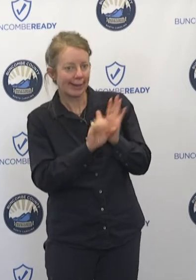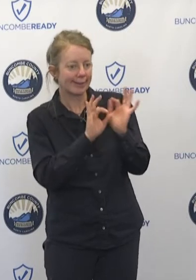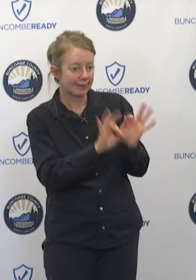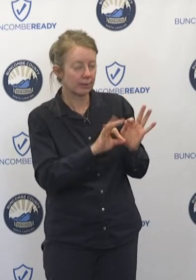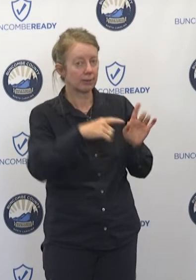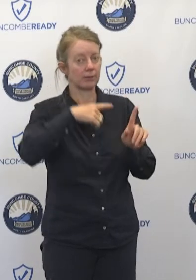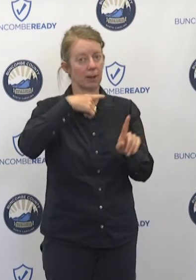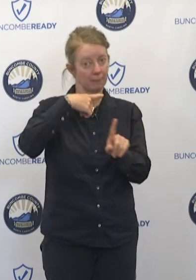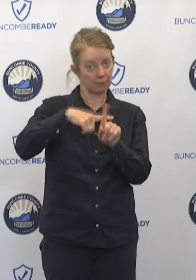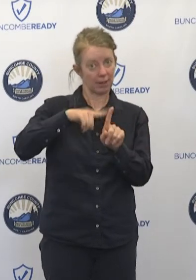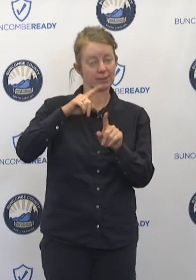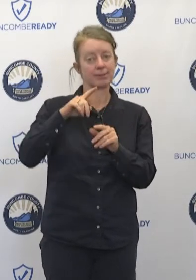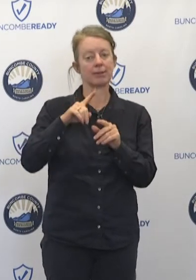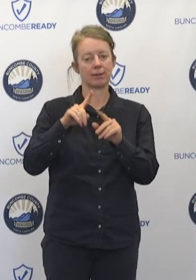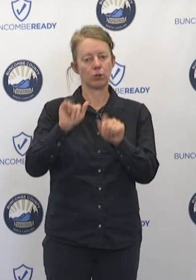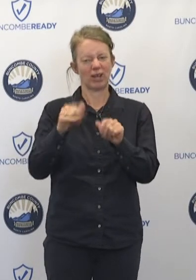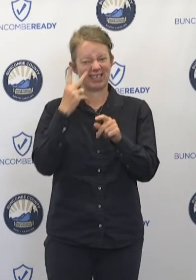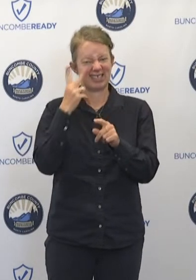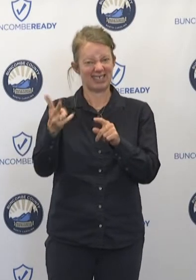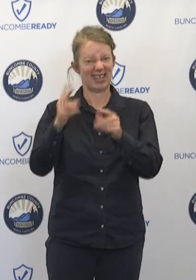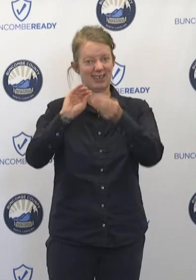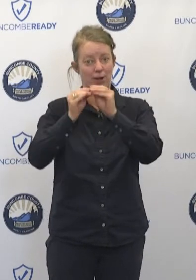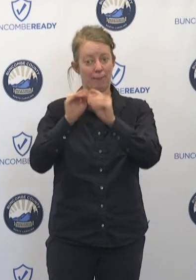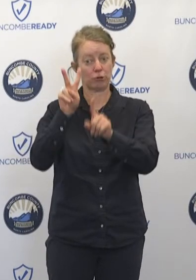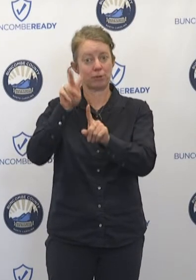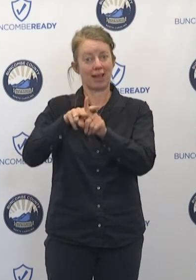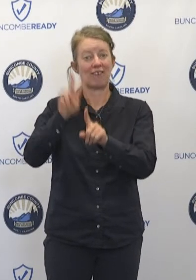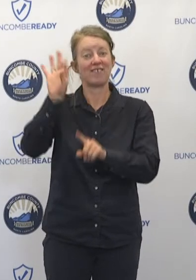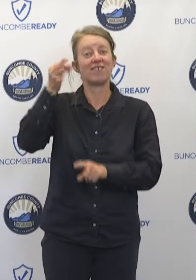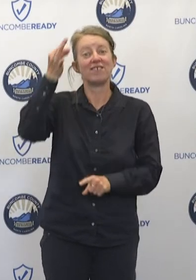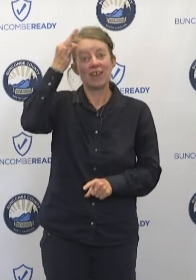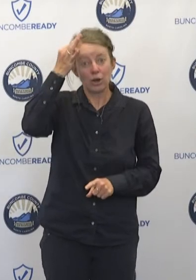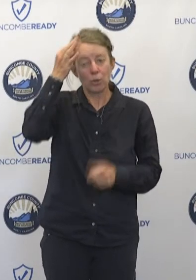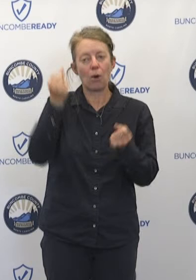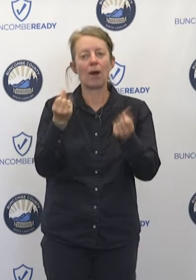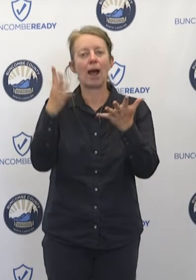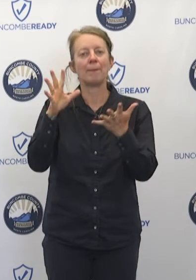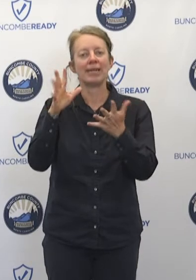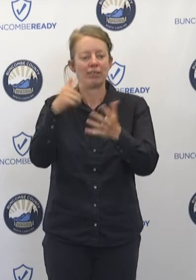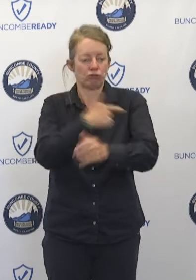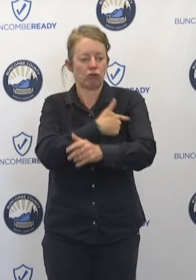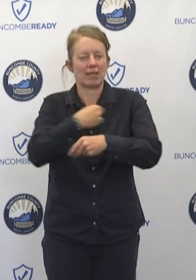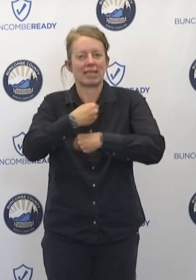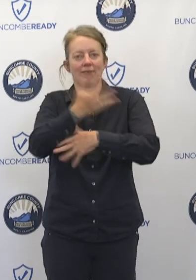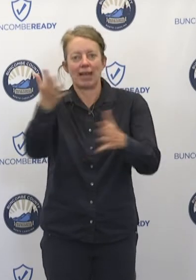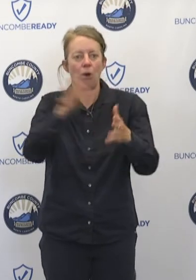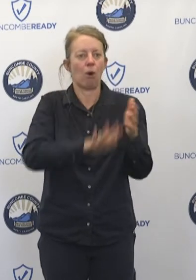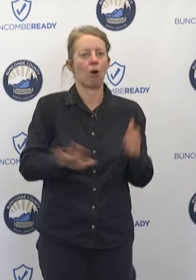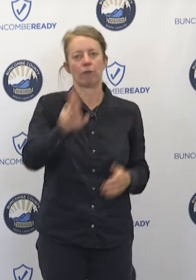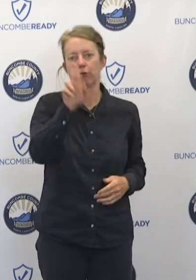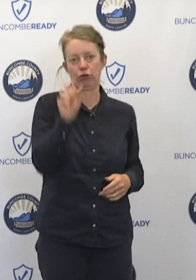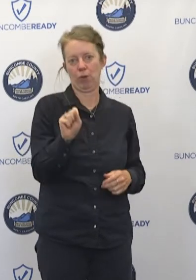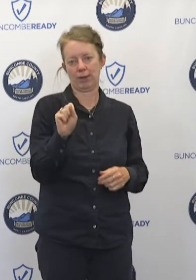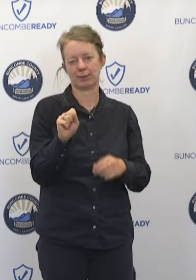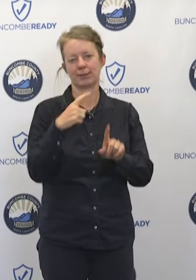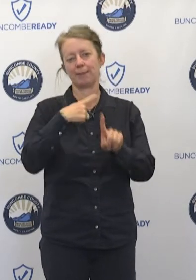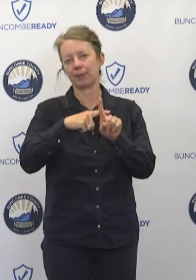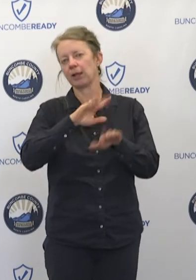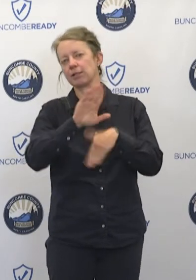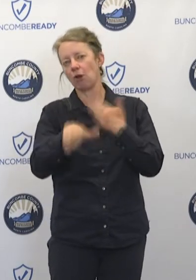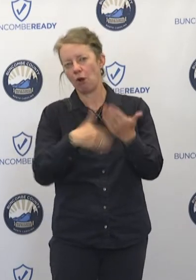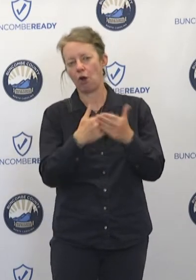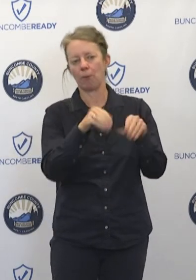allocations, but also has a filter to see federal doses administered, as well as an all provider doses